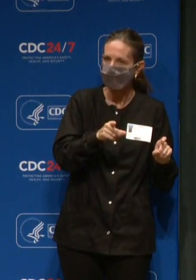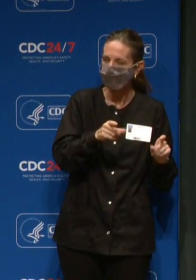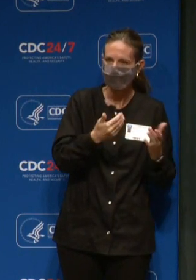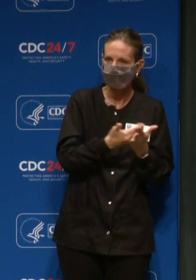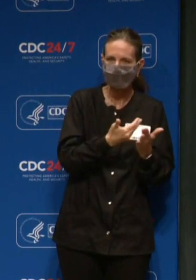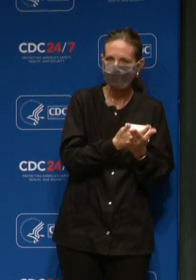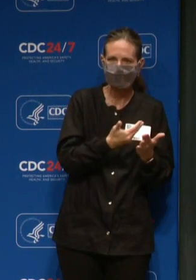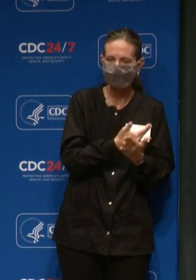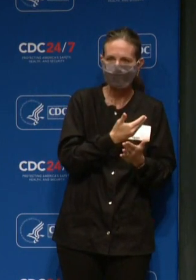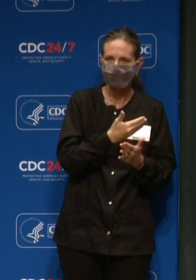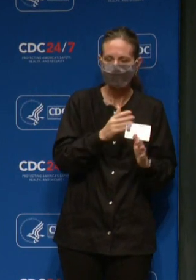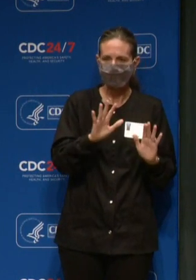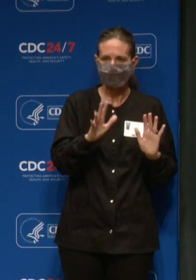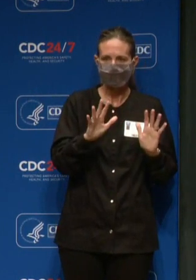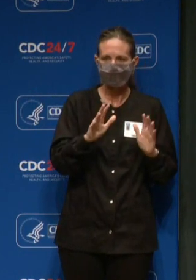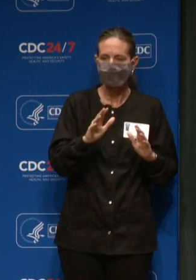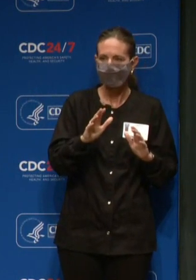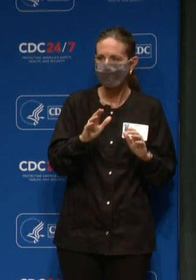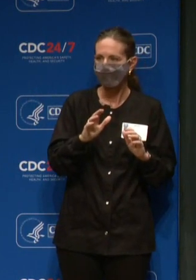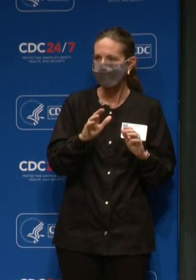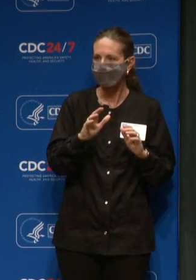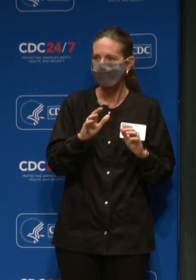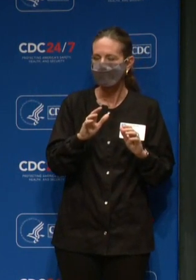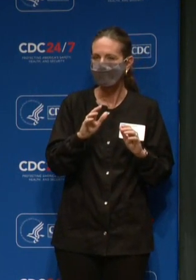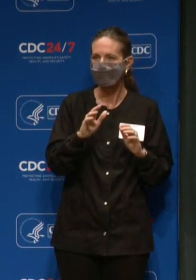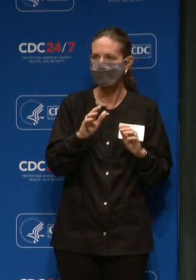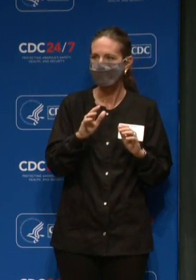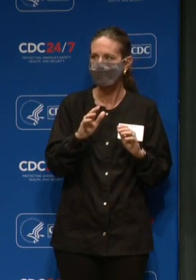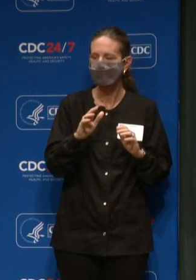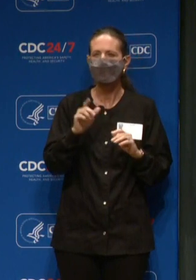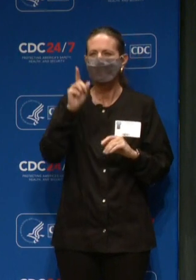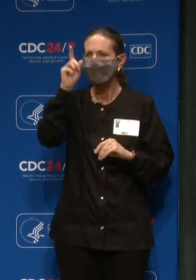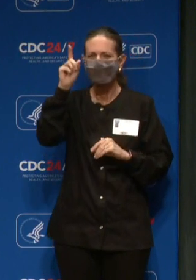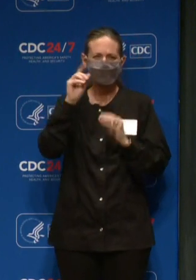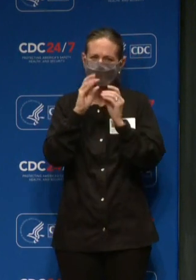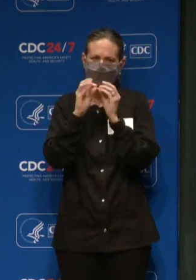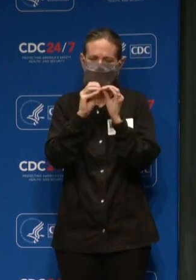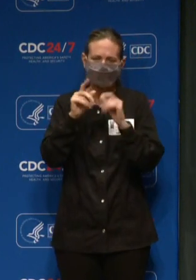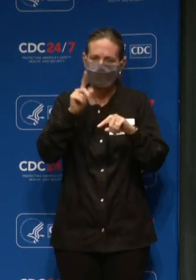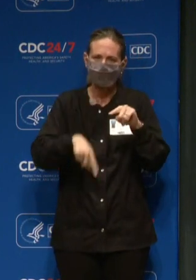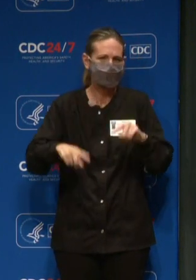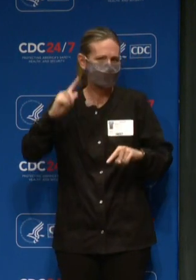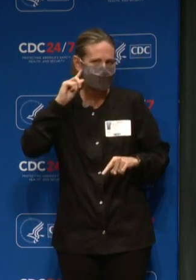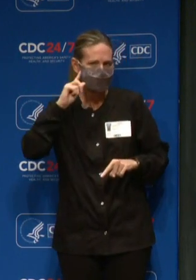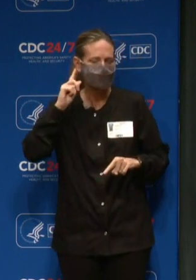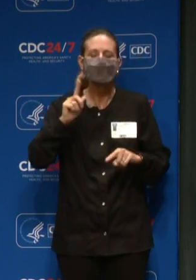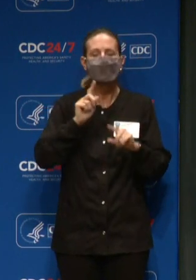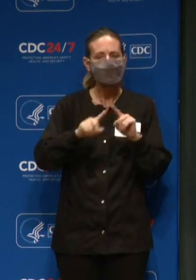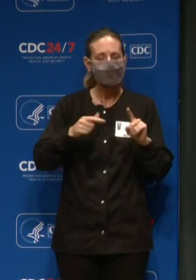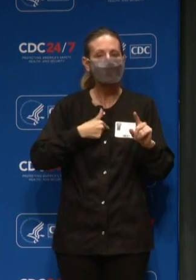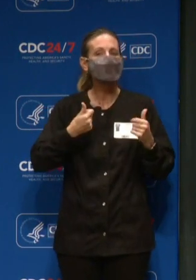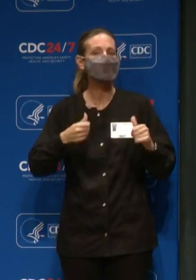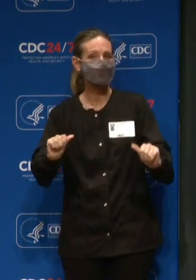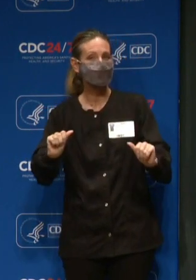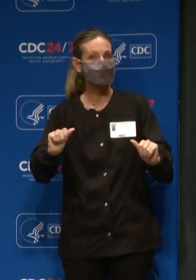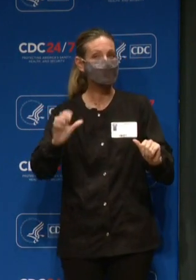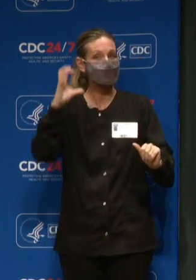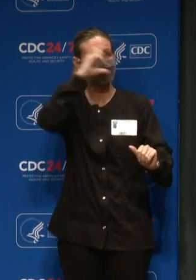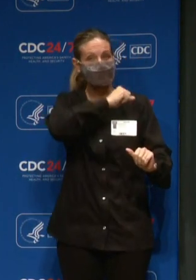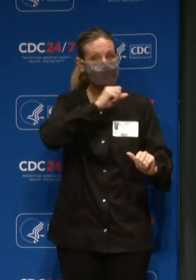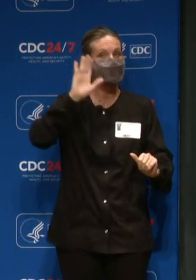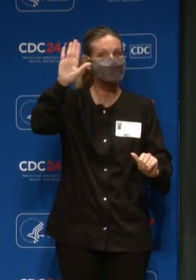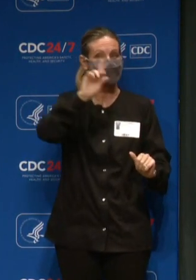nature of these safety concerns? You broke up a great deal there. I'll try to, I believe your question was regarding the status